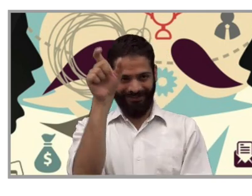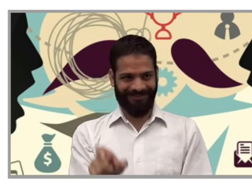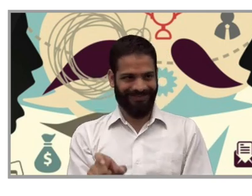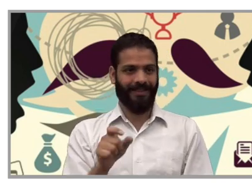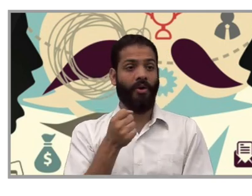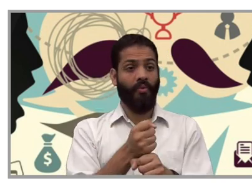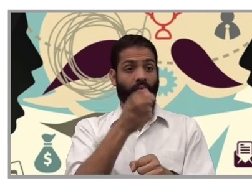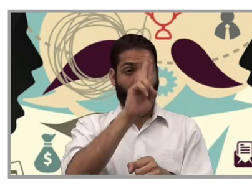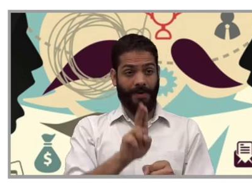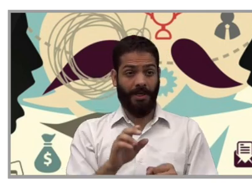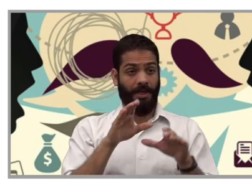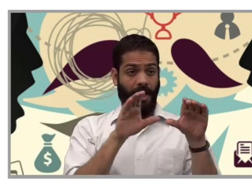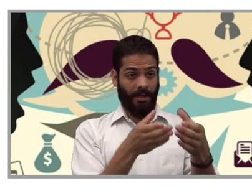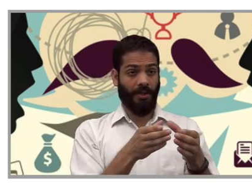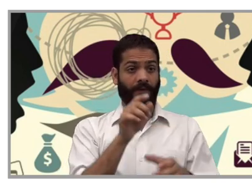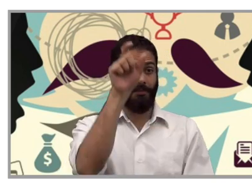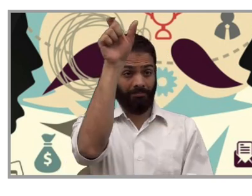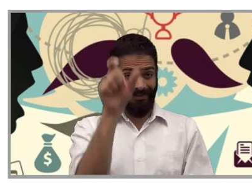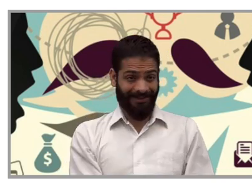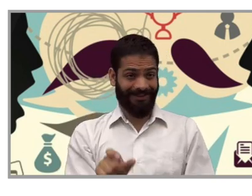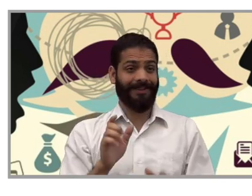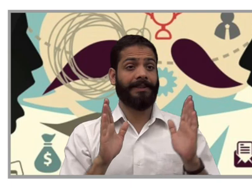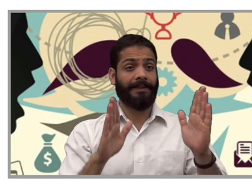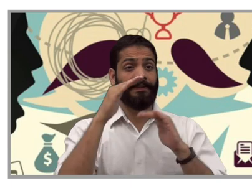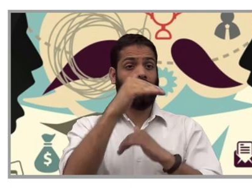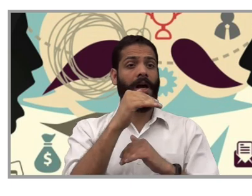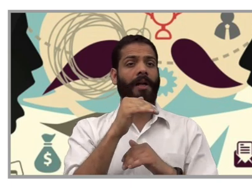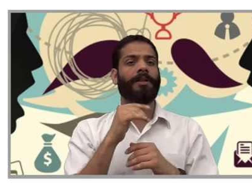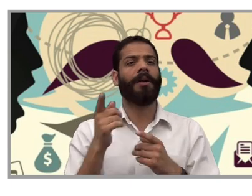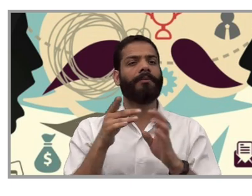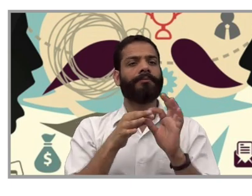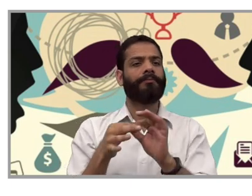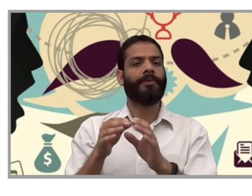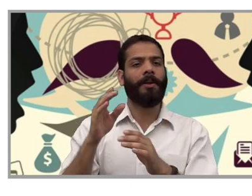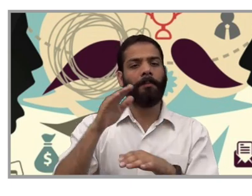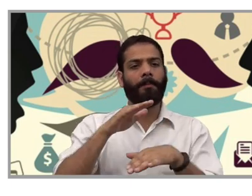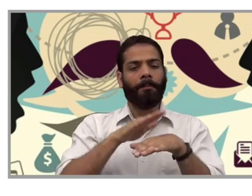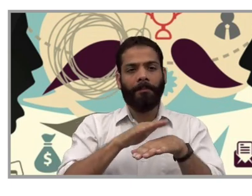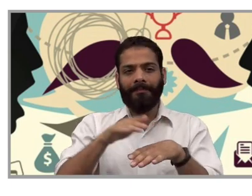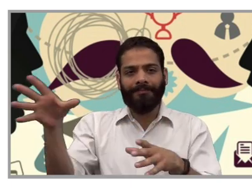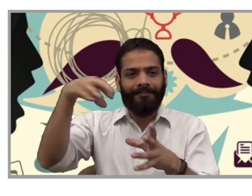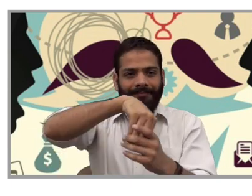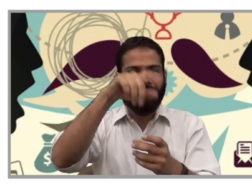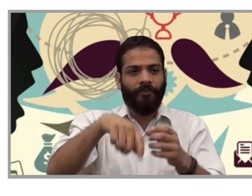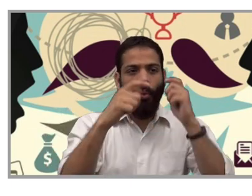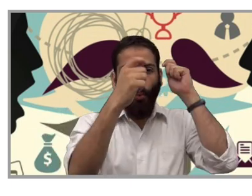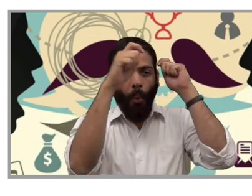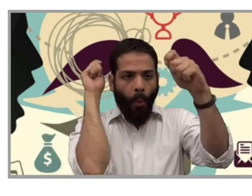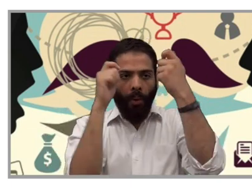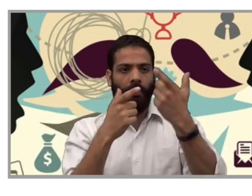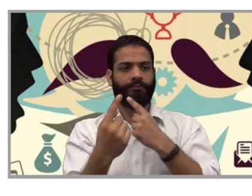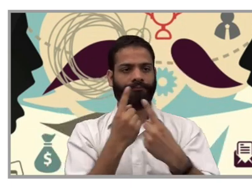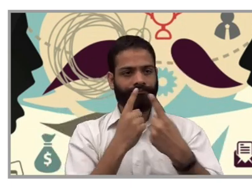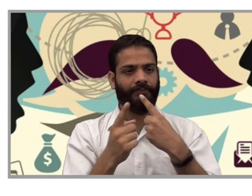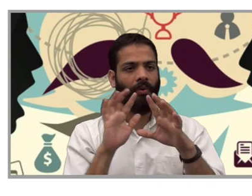grammatical category of person is defined with respect to the participant roles in the discourse. It refers